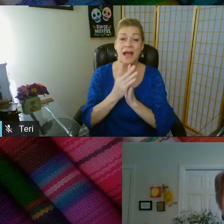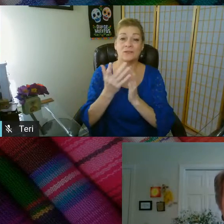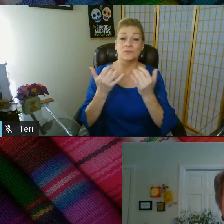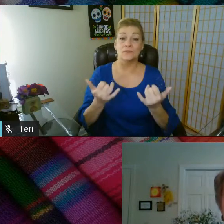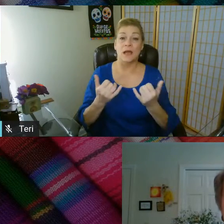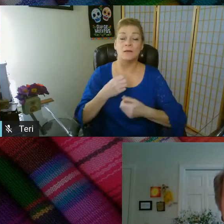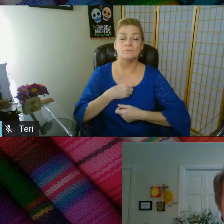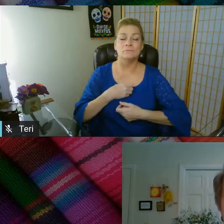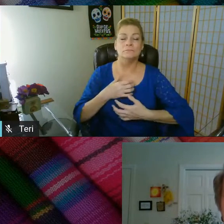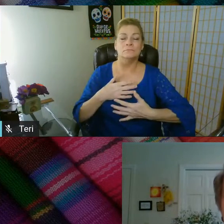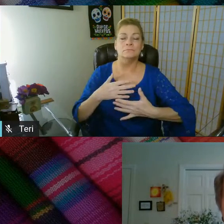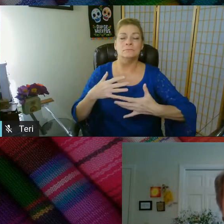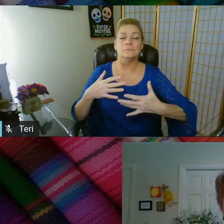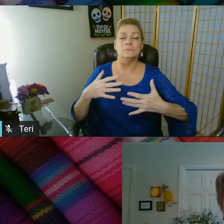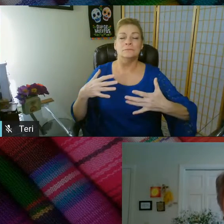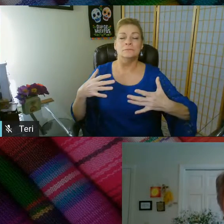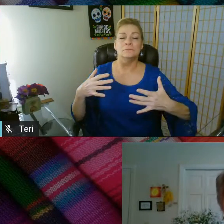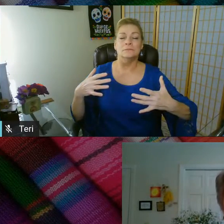out.